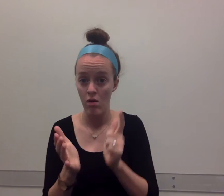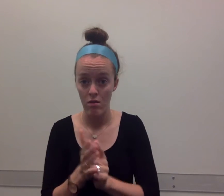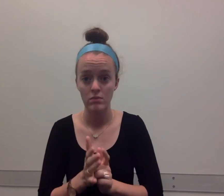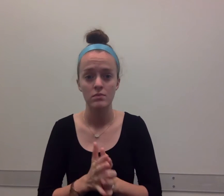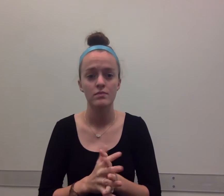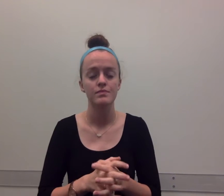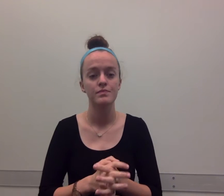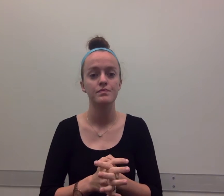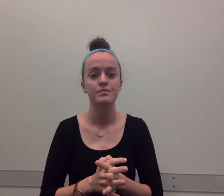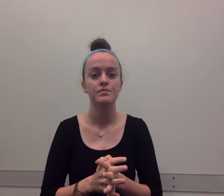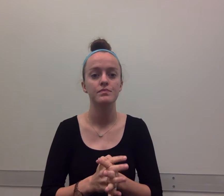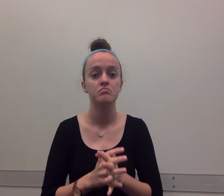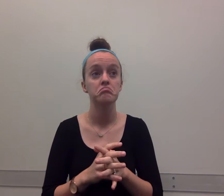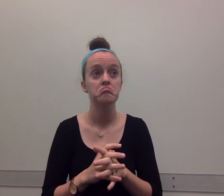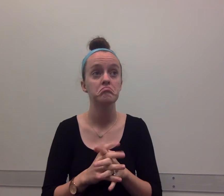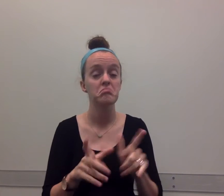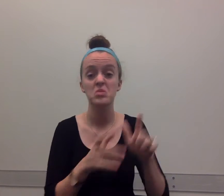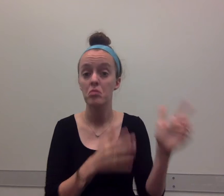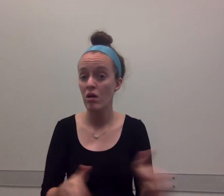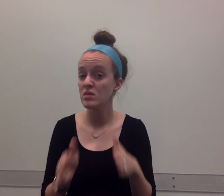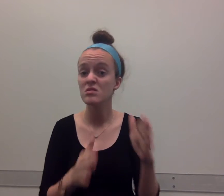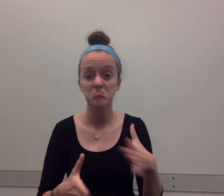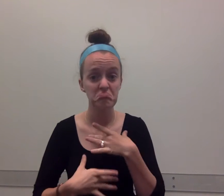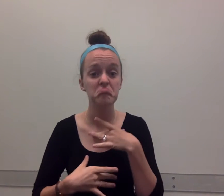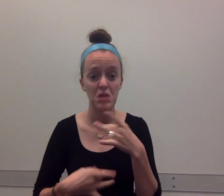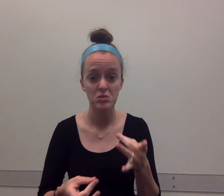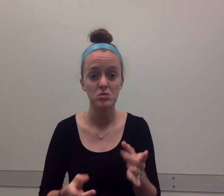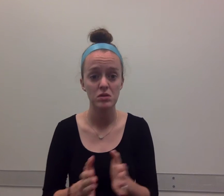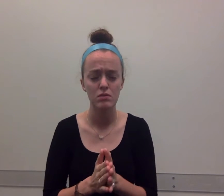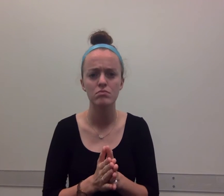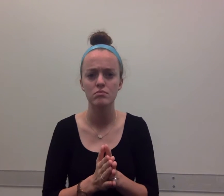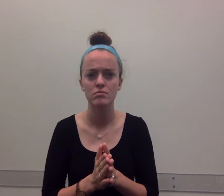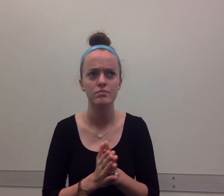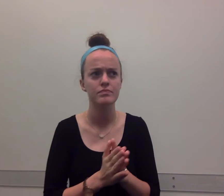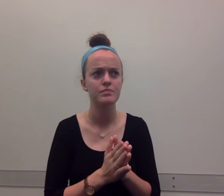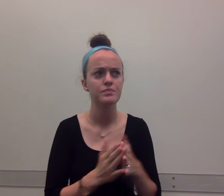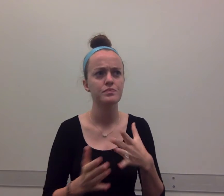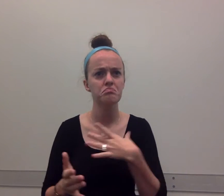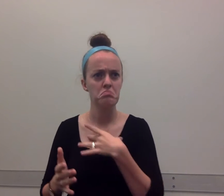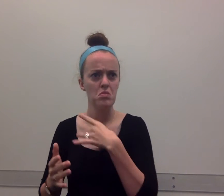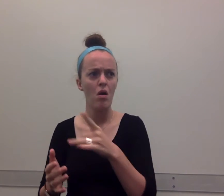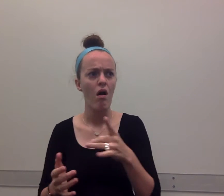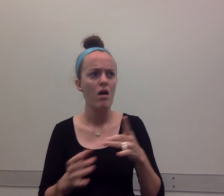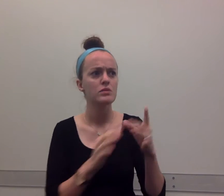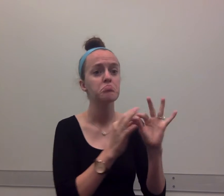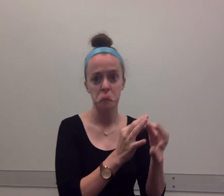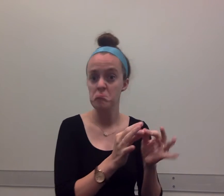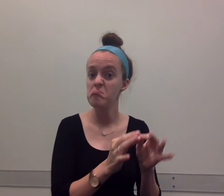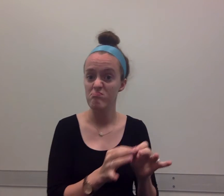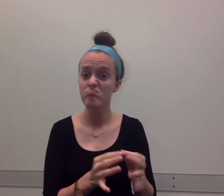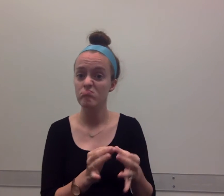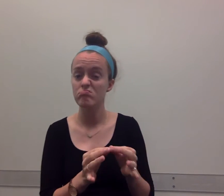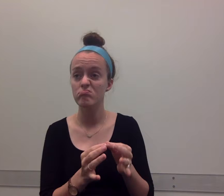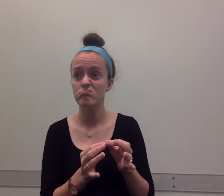a very interesting process, and much like interpreting, the law is all about communication. What to say, how